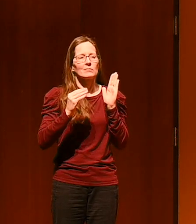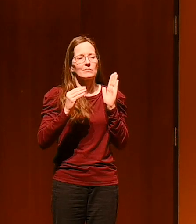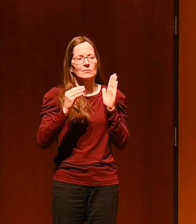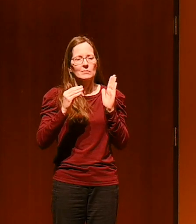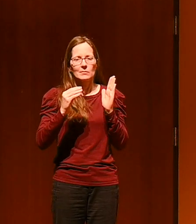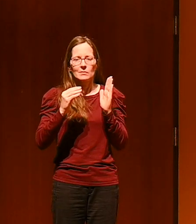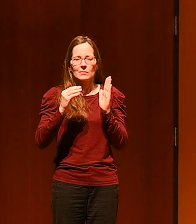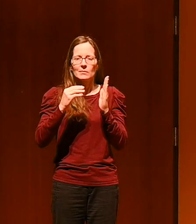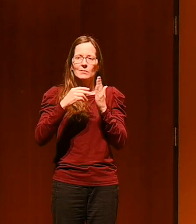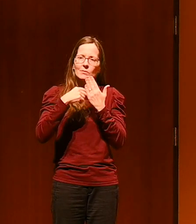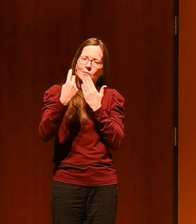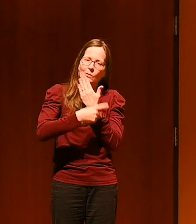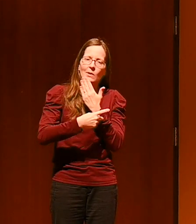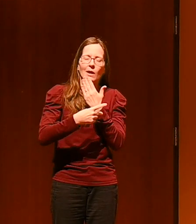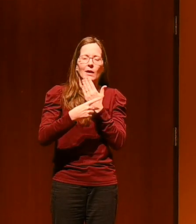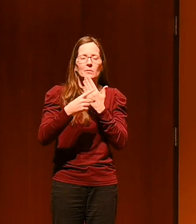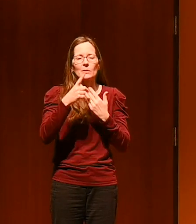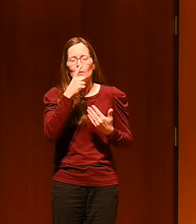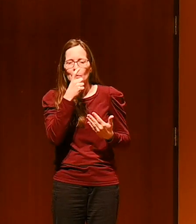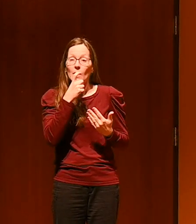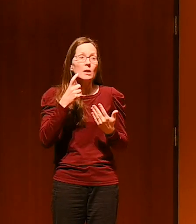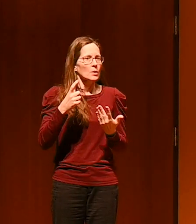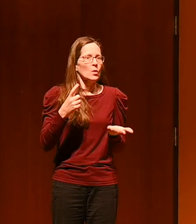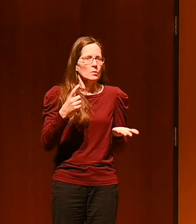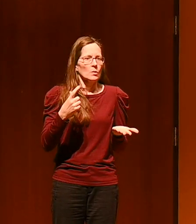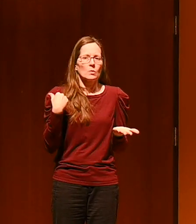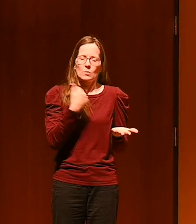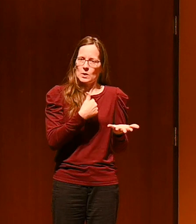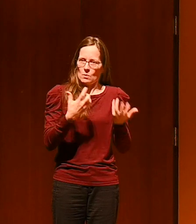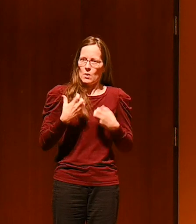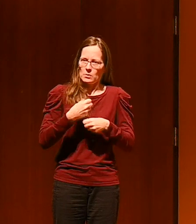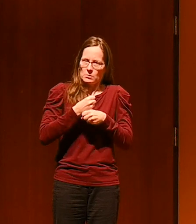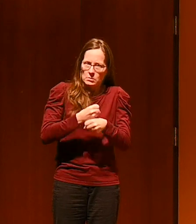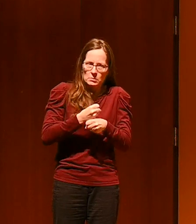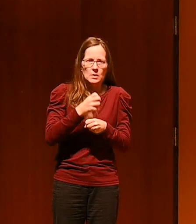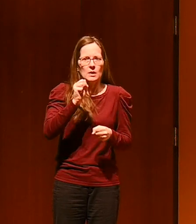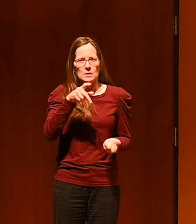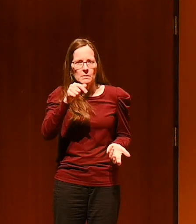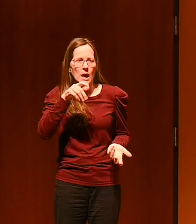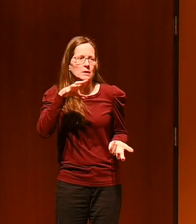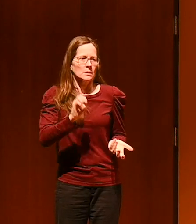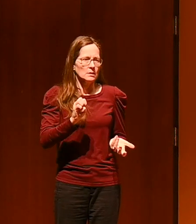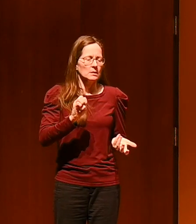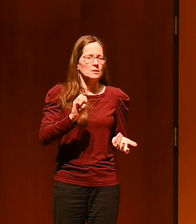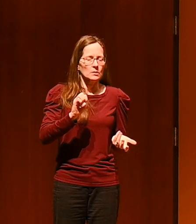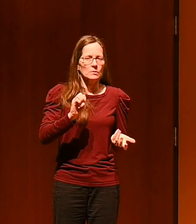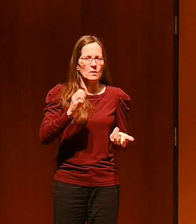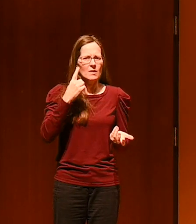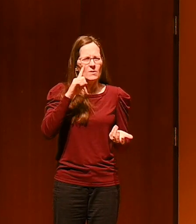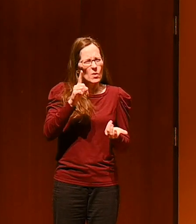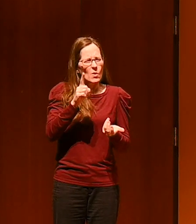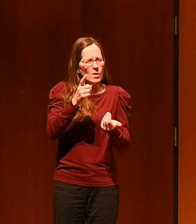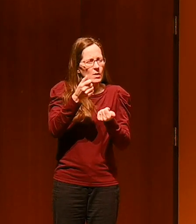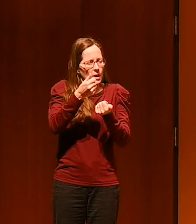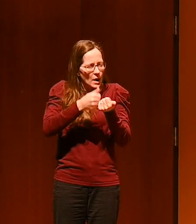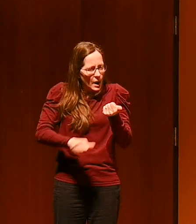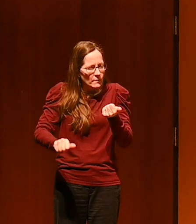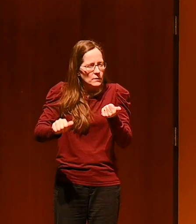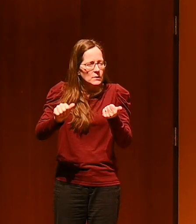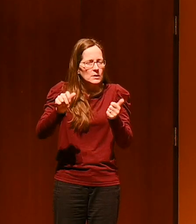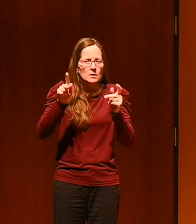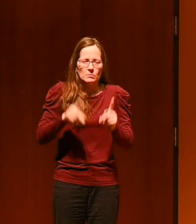artists and supporting cultural organizations and creating spaces where every voice is heard, every story